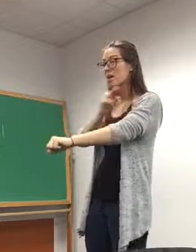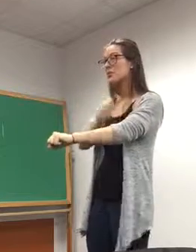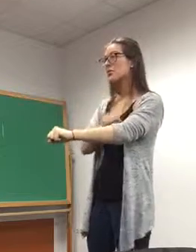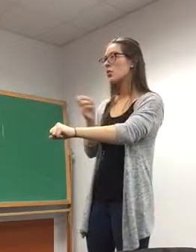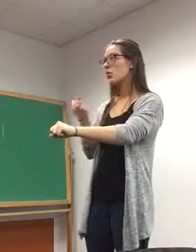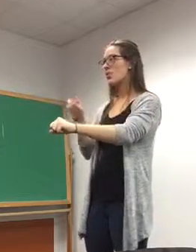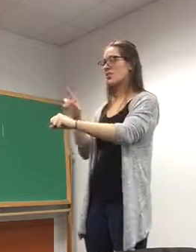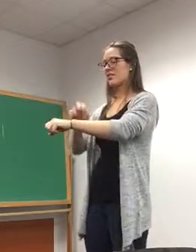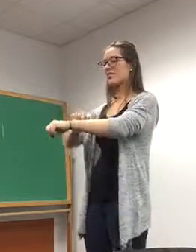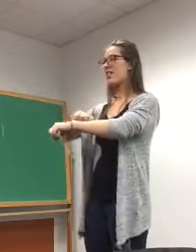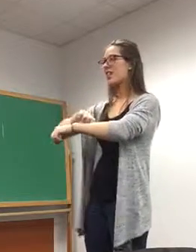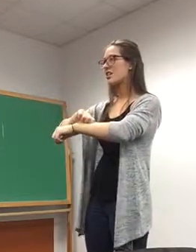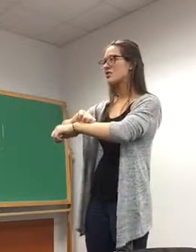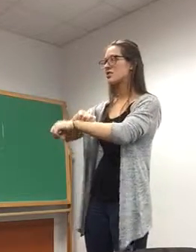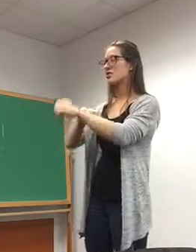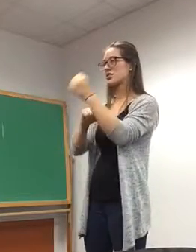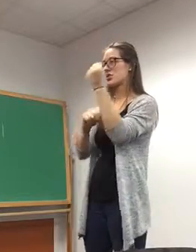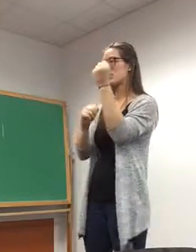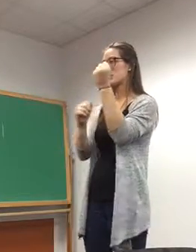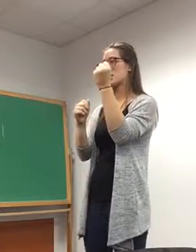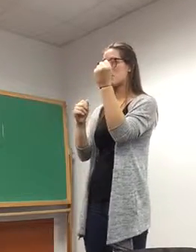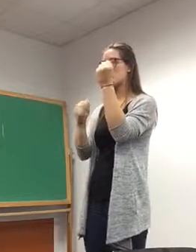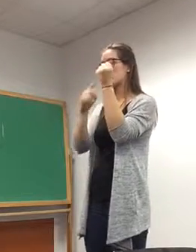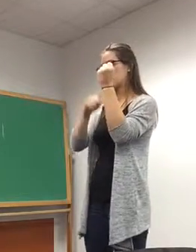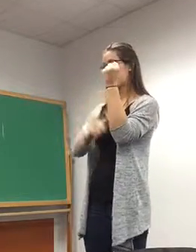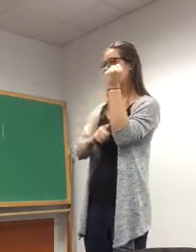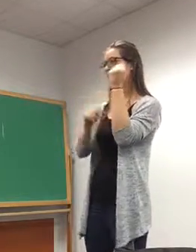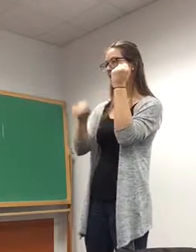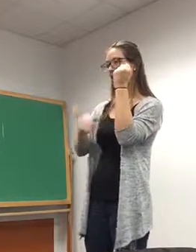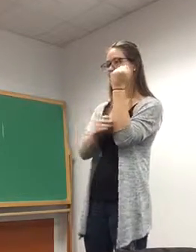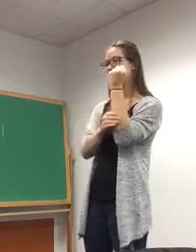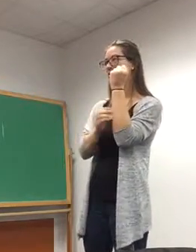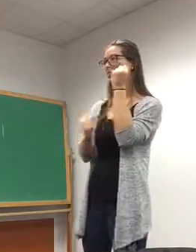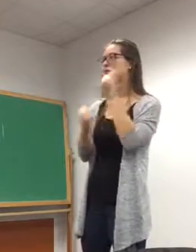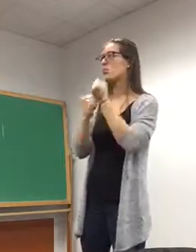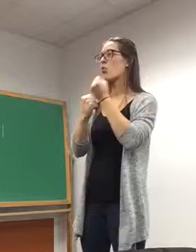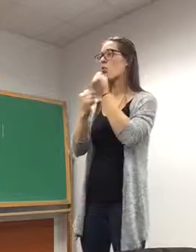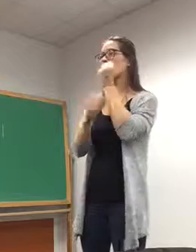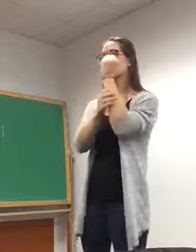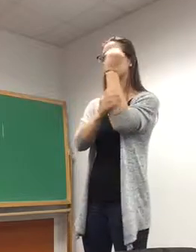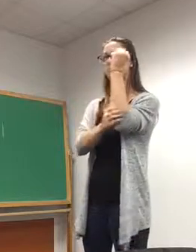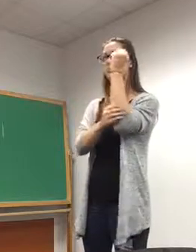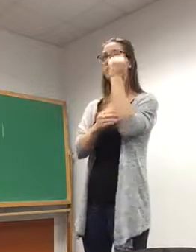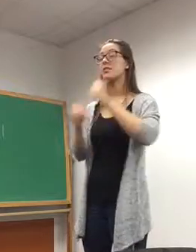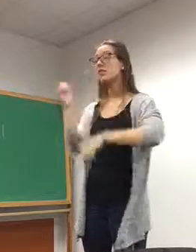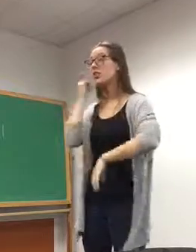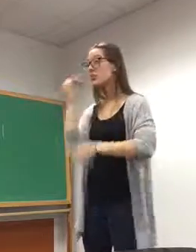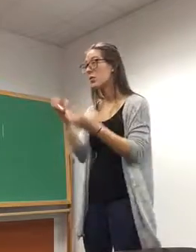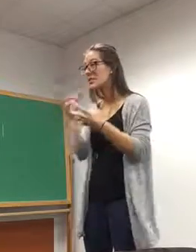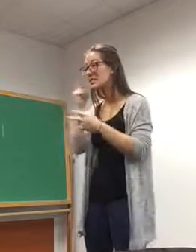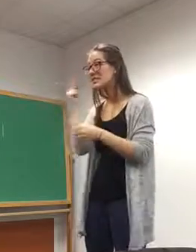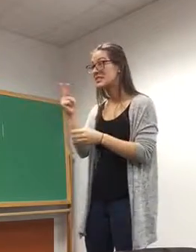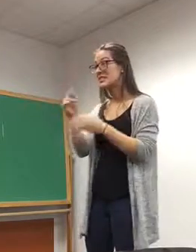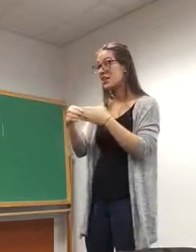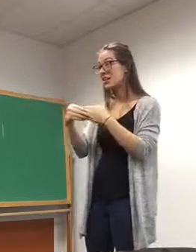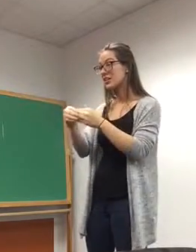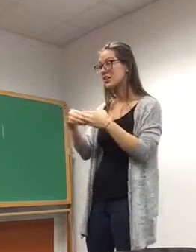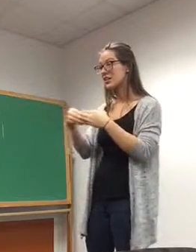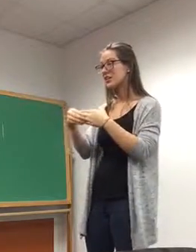it. So cartilage does have some neat characteristics. If you want to see cartilage up close and personal, next time you eat chicken or chicken breast, go